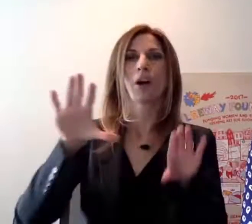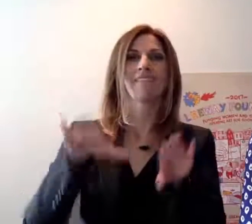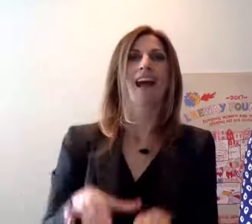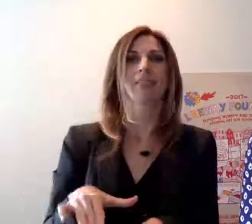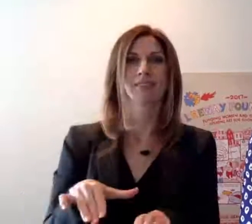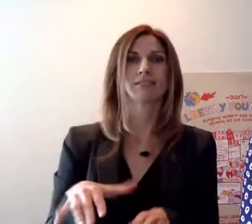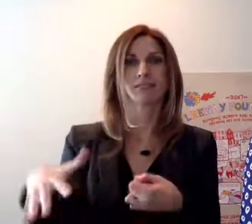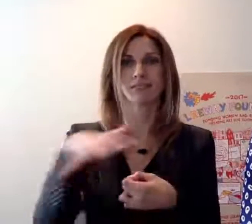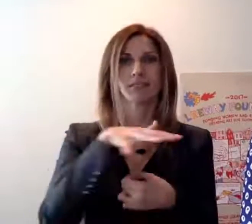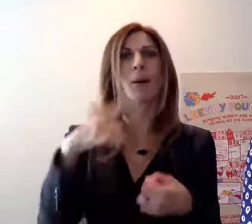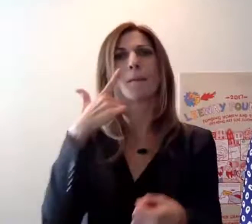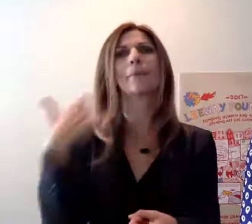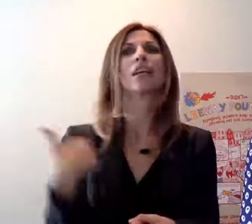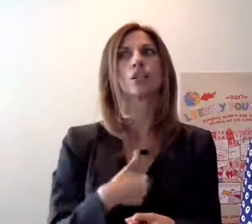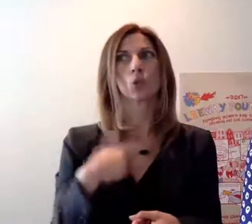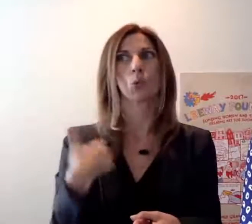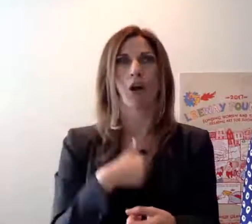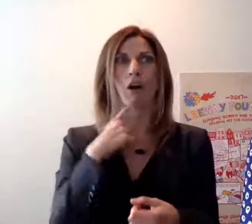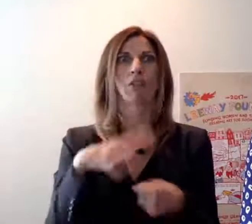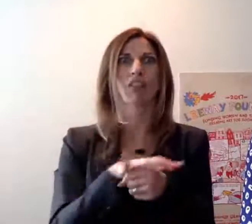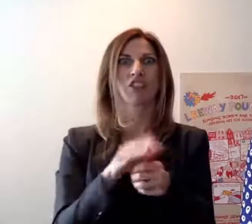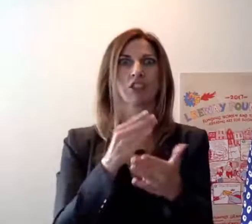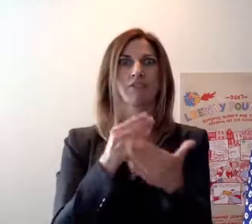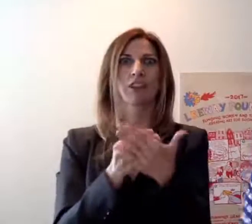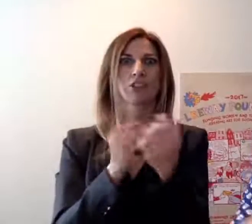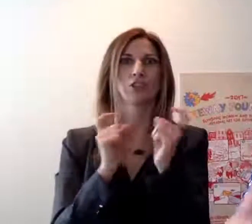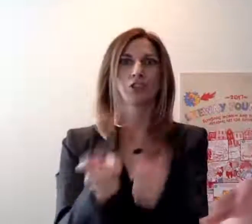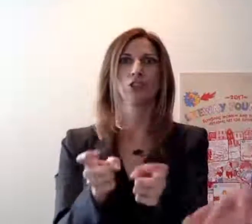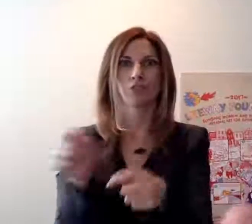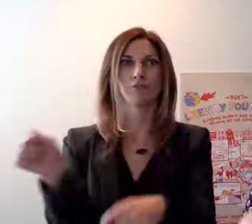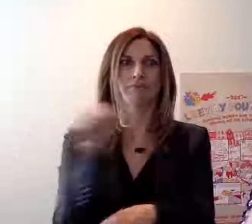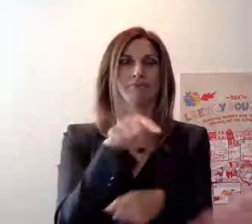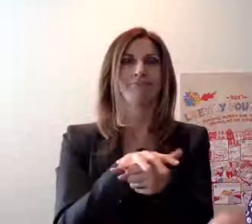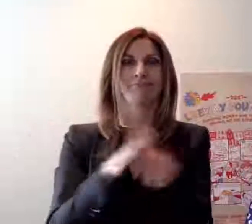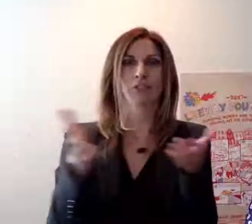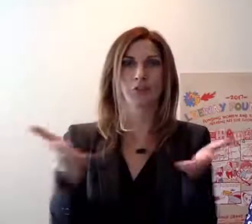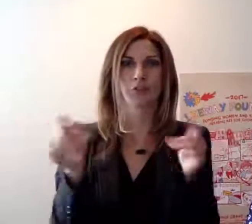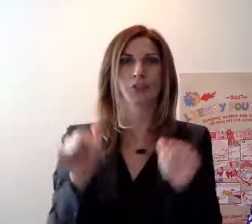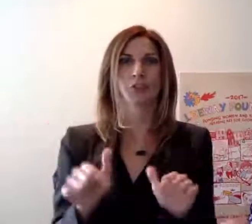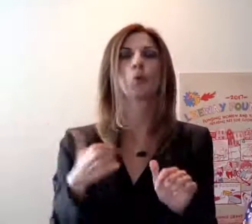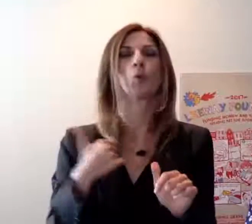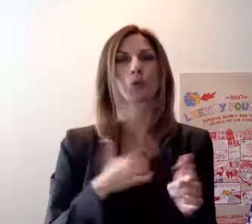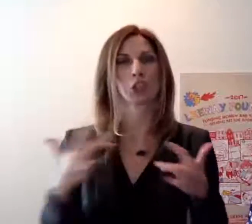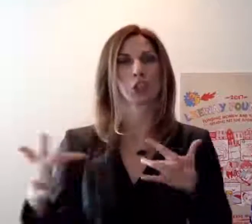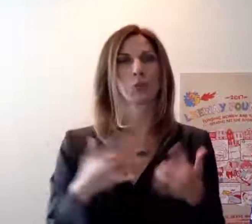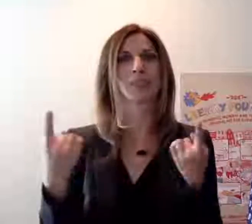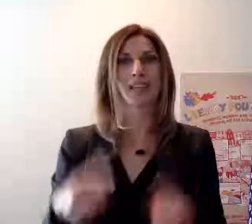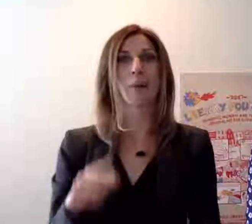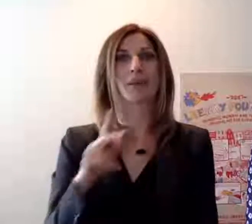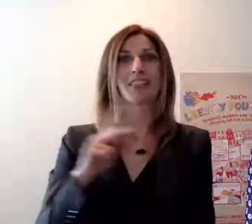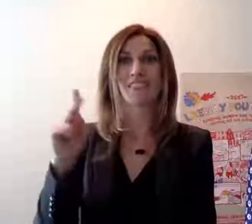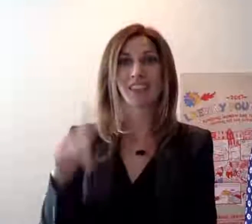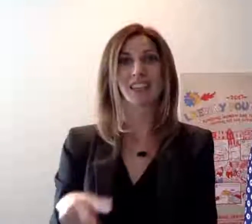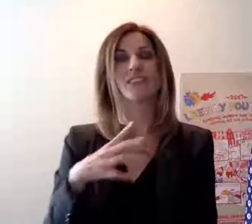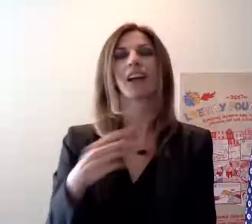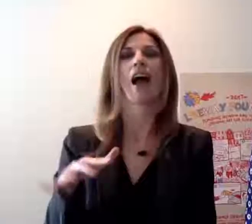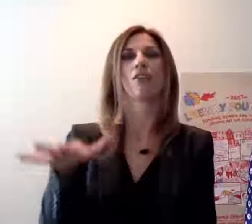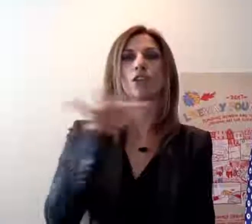we are a regional funder, we are most concerned and interested with what is happening in Philadelphia and the surrounding